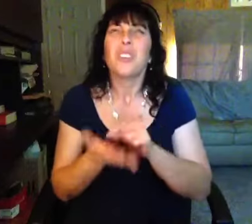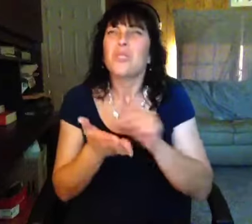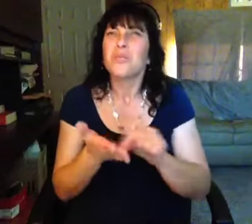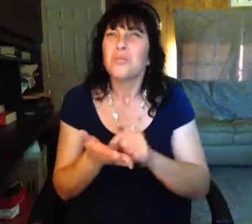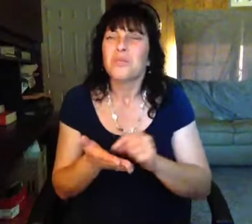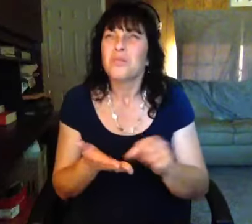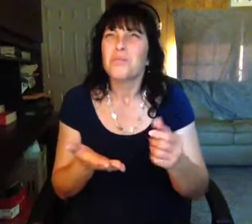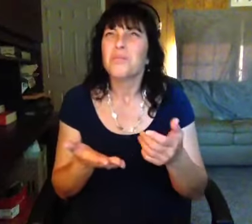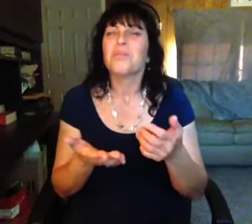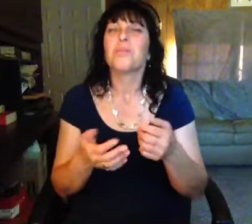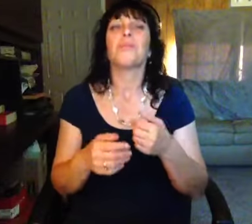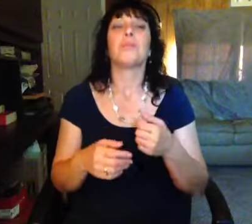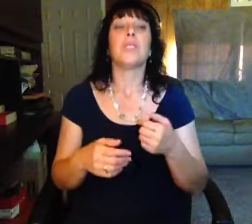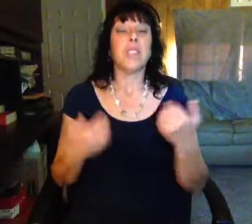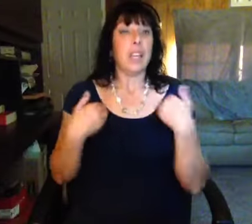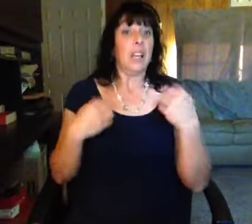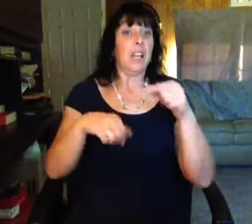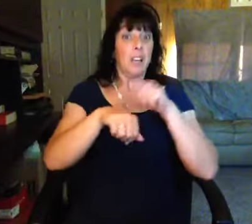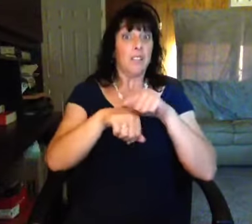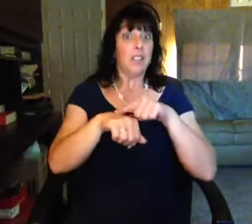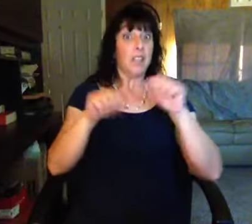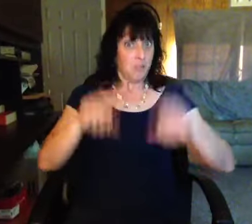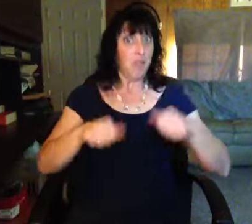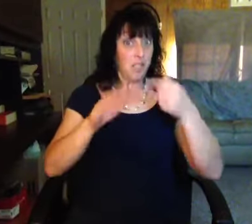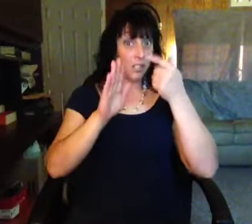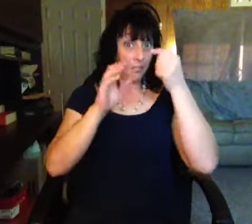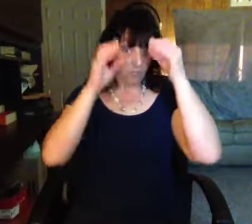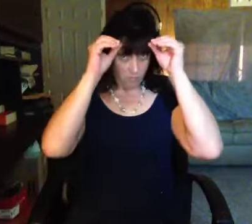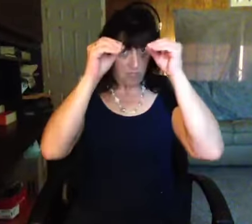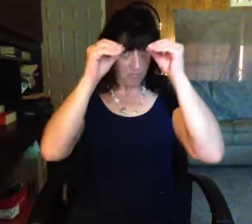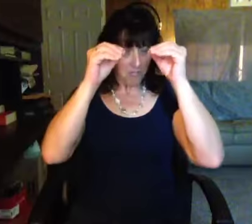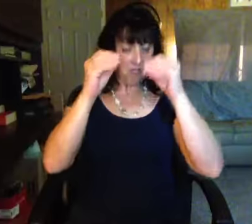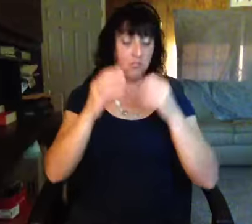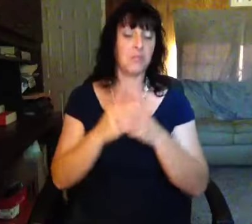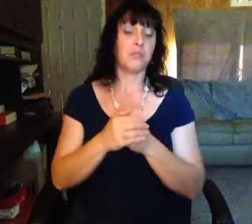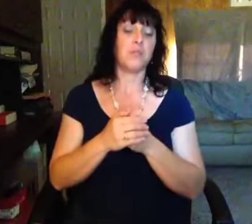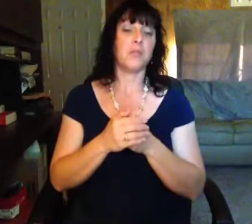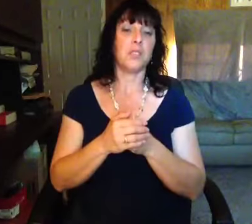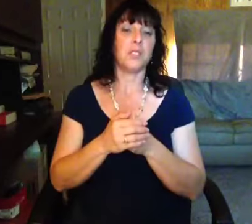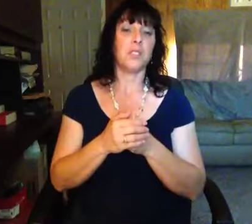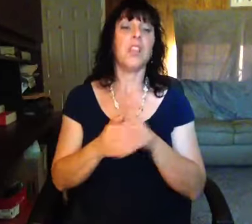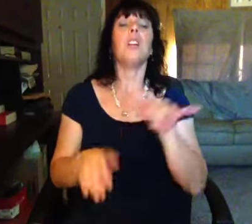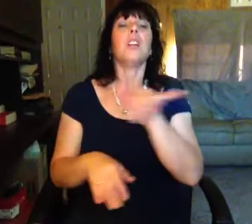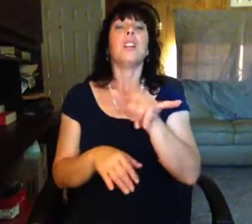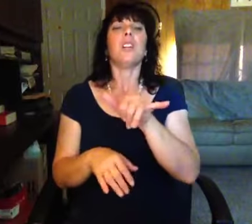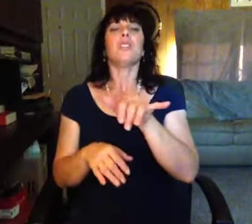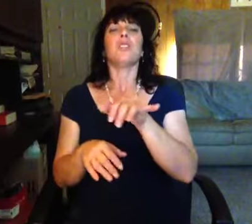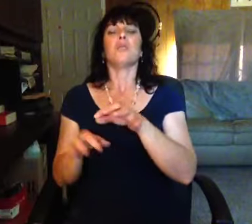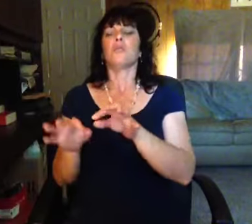And I think another thing that we can do is those essential questions about what is it that we're